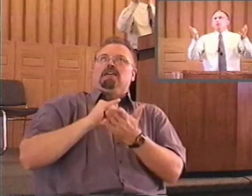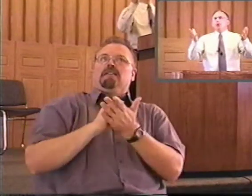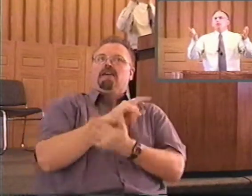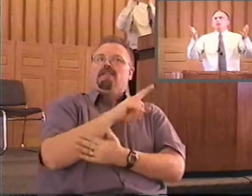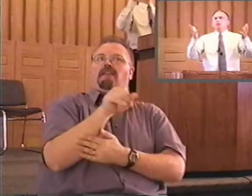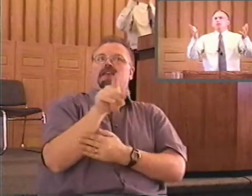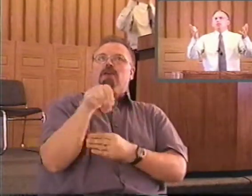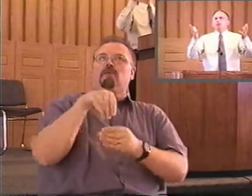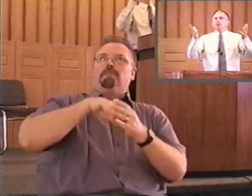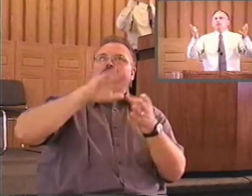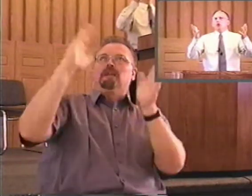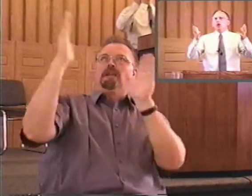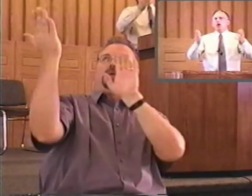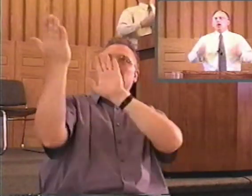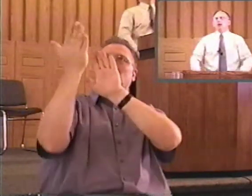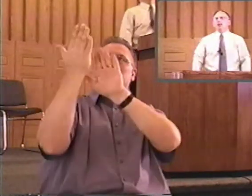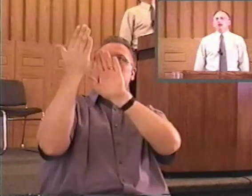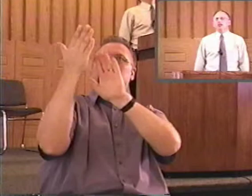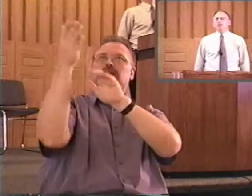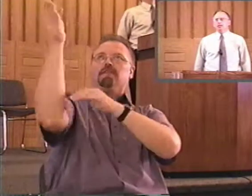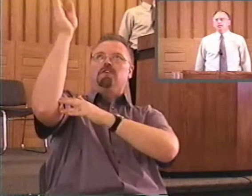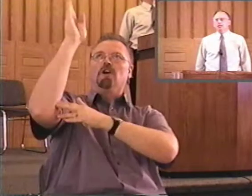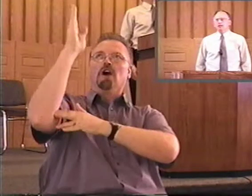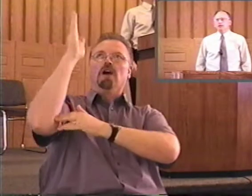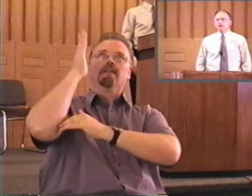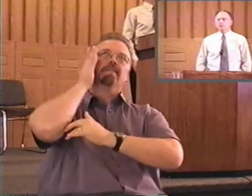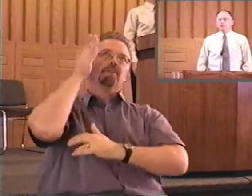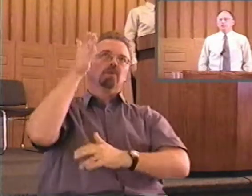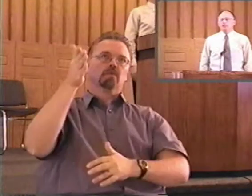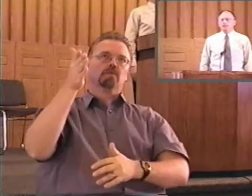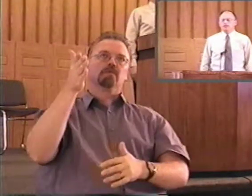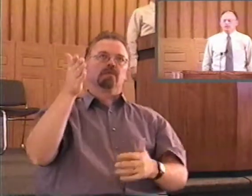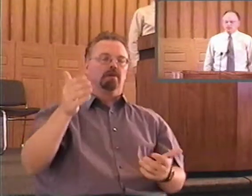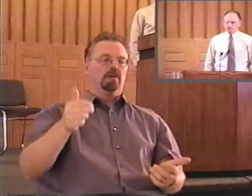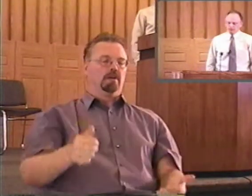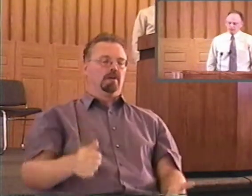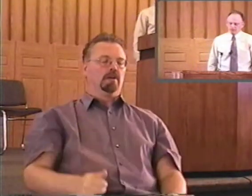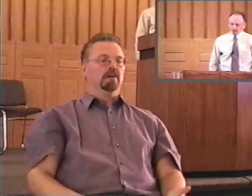in the presence of God.